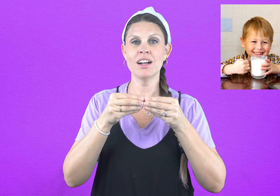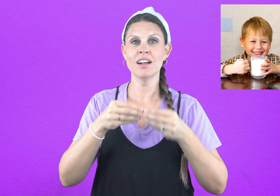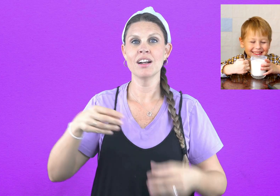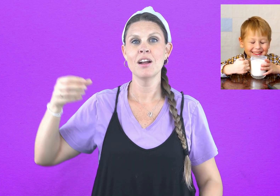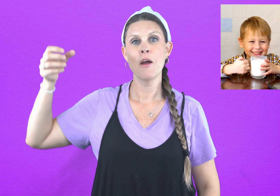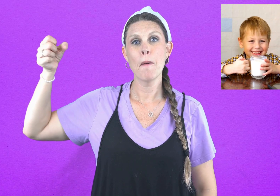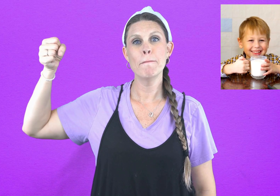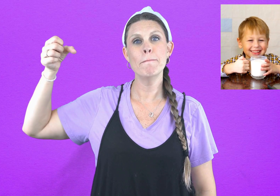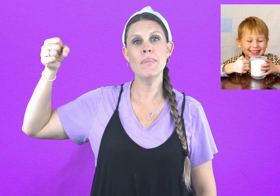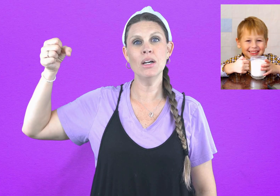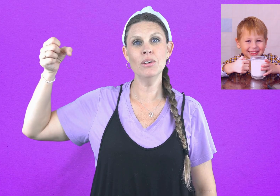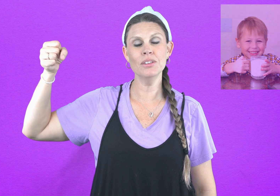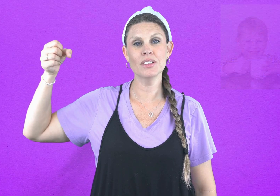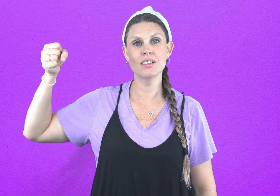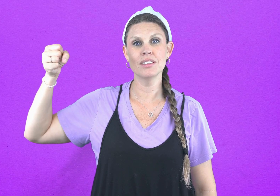more milk,